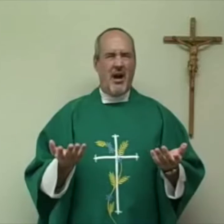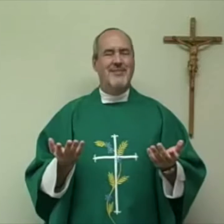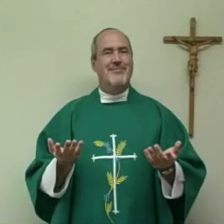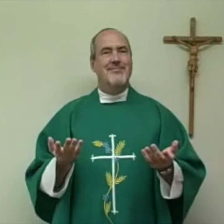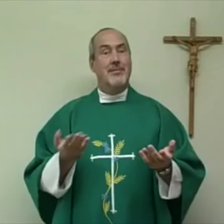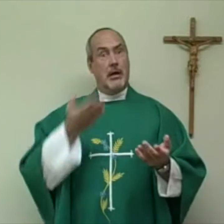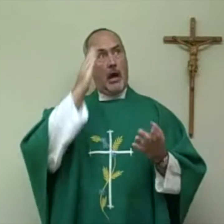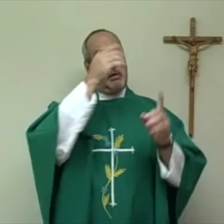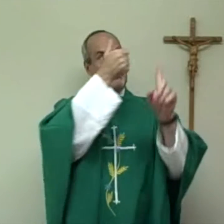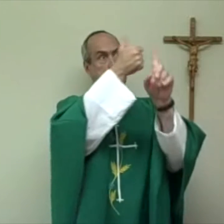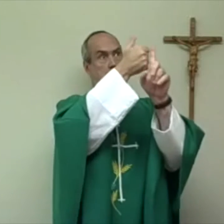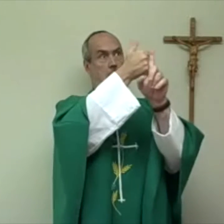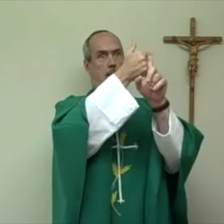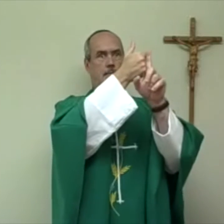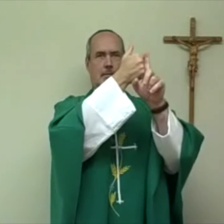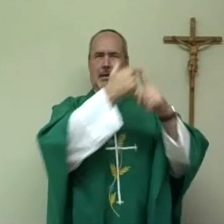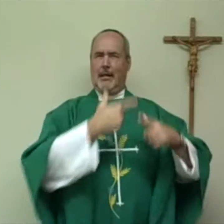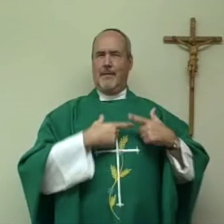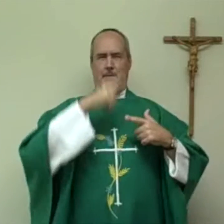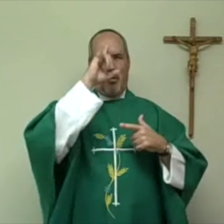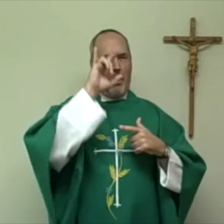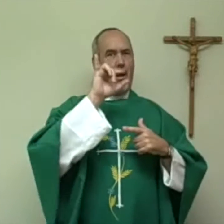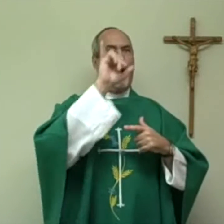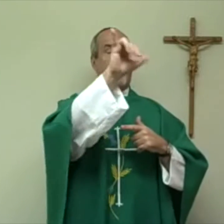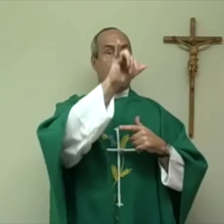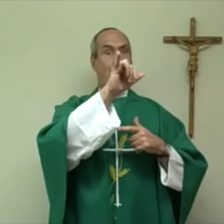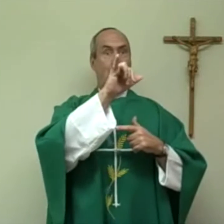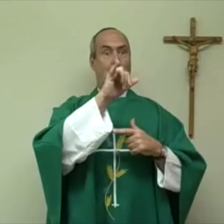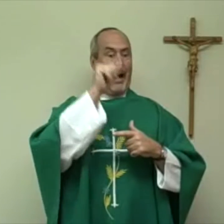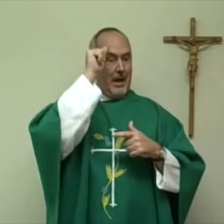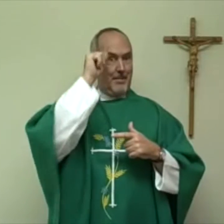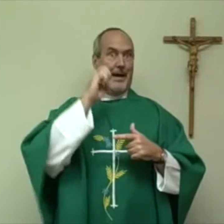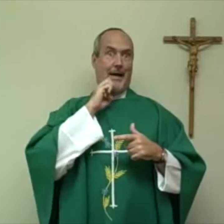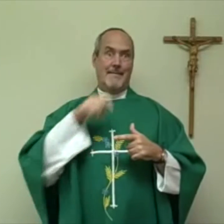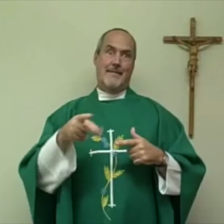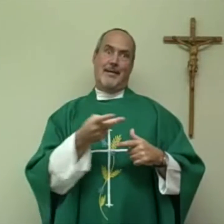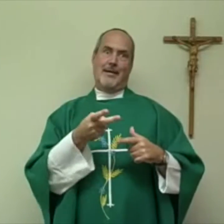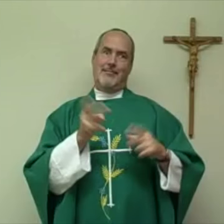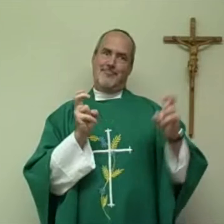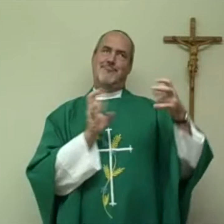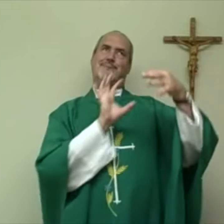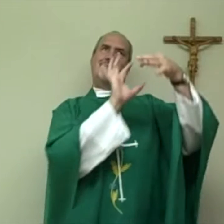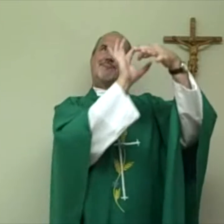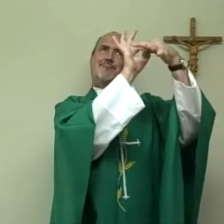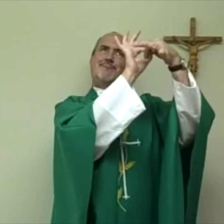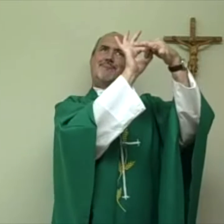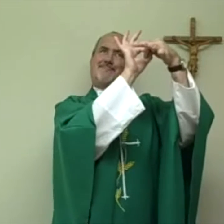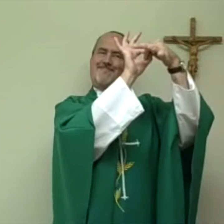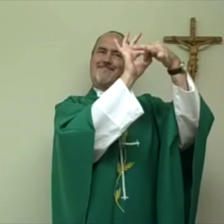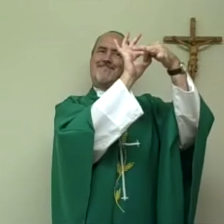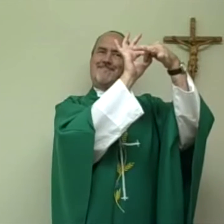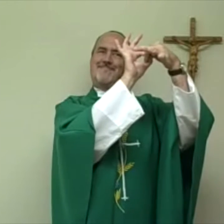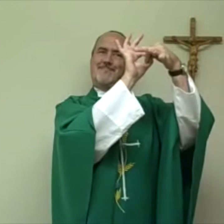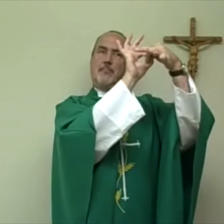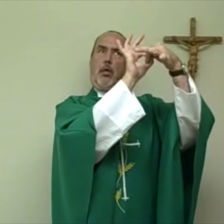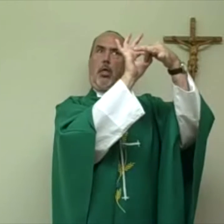So, why did they die if they came from God? God lives and reigns forever. Adam and Eve were with